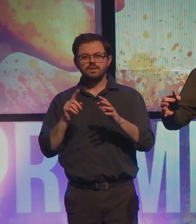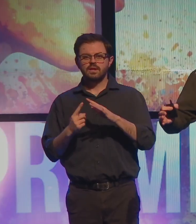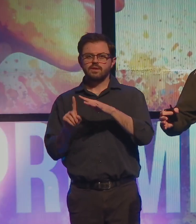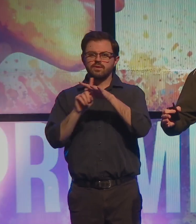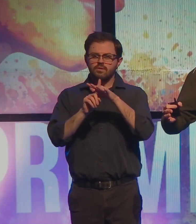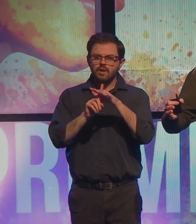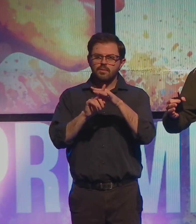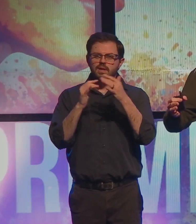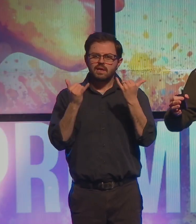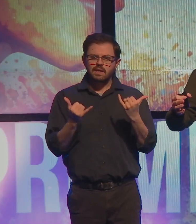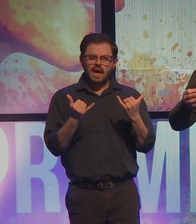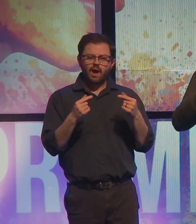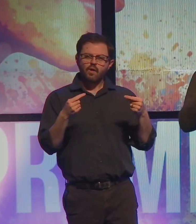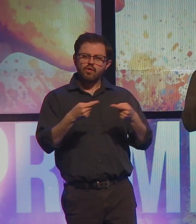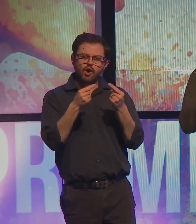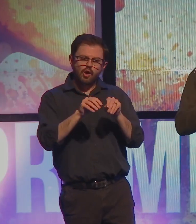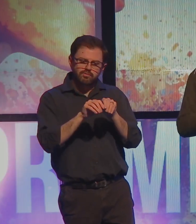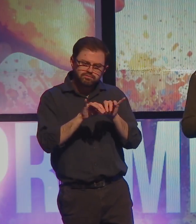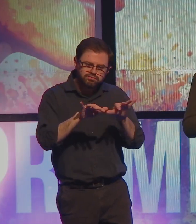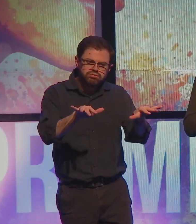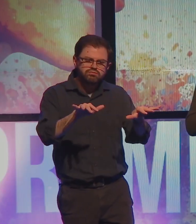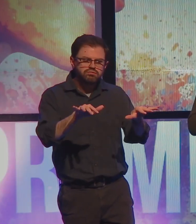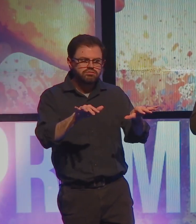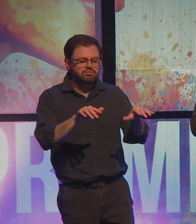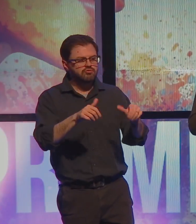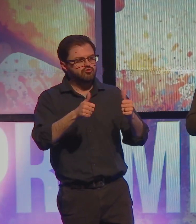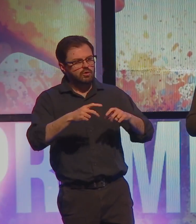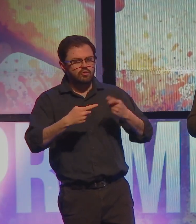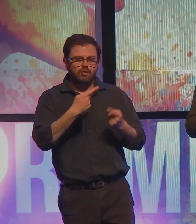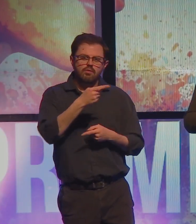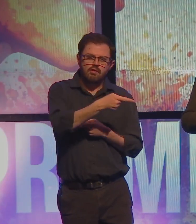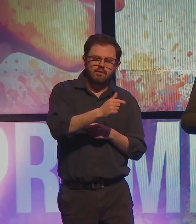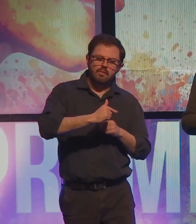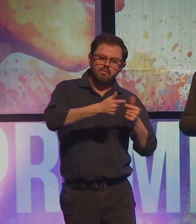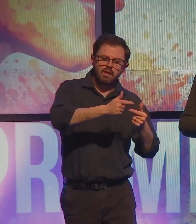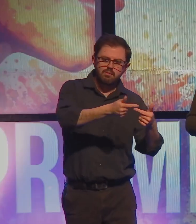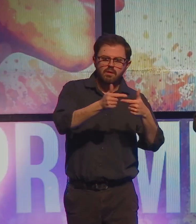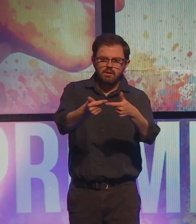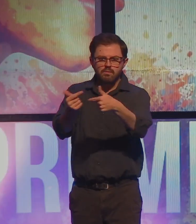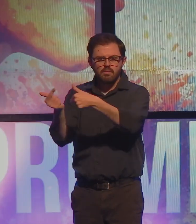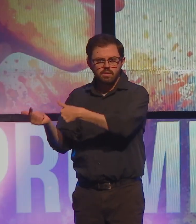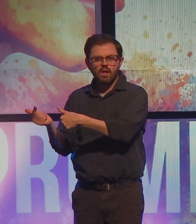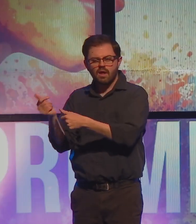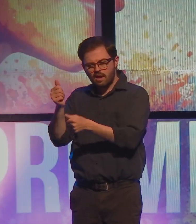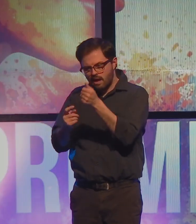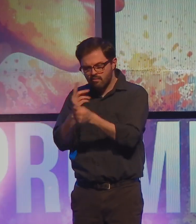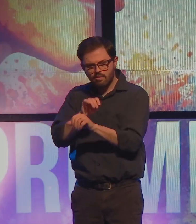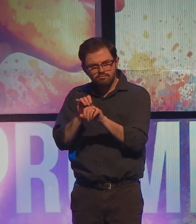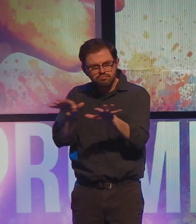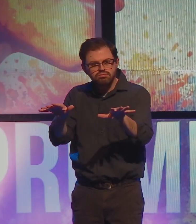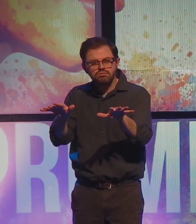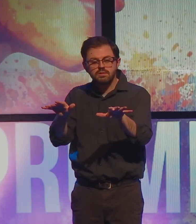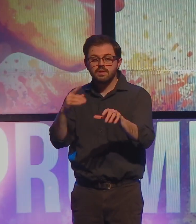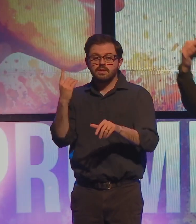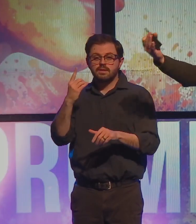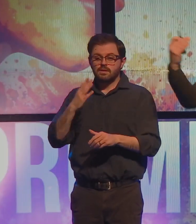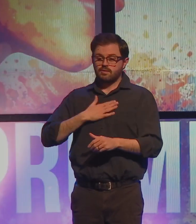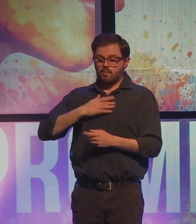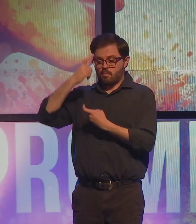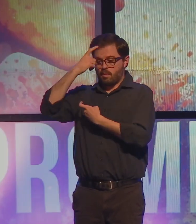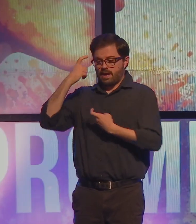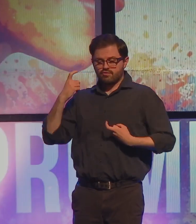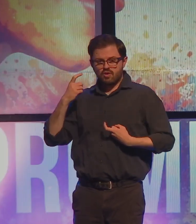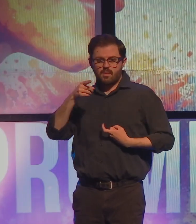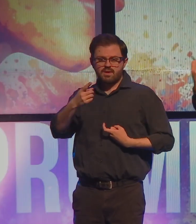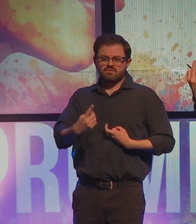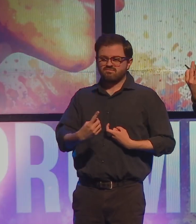other people. It's like a little Pac-Man wound, just goes around, biting everybody. Some past wound in my life, you say the